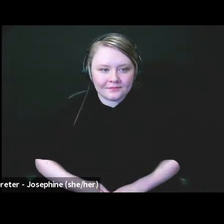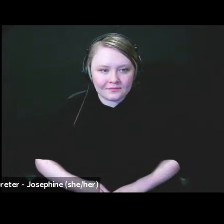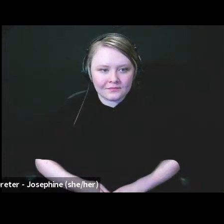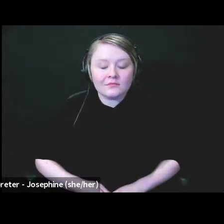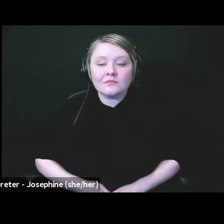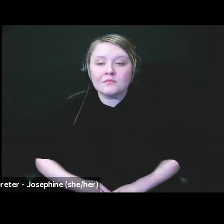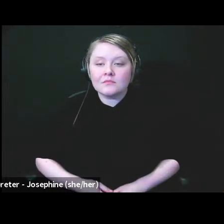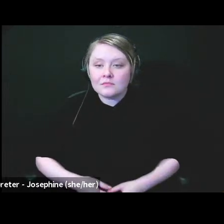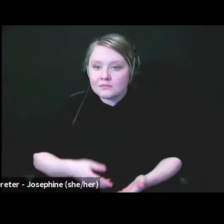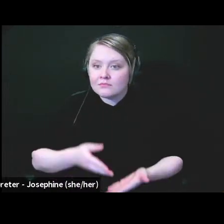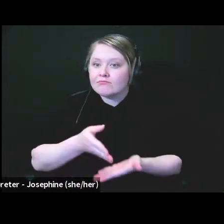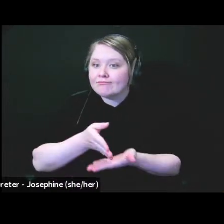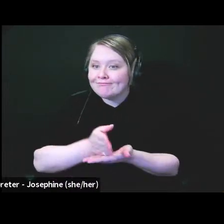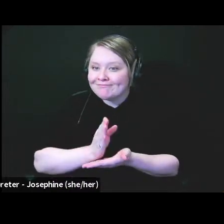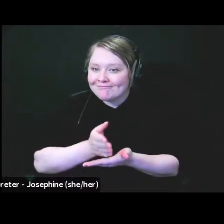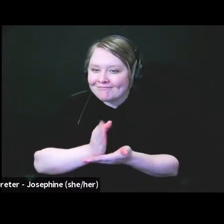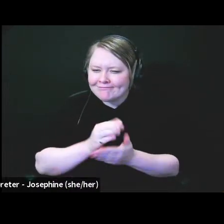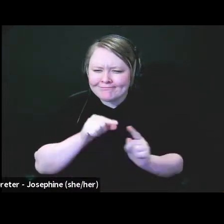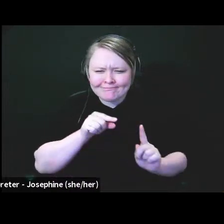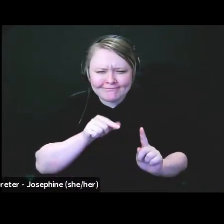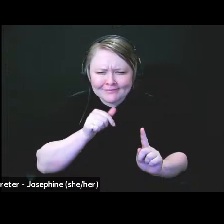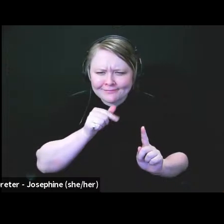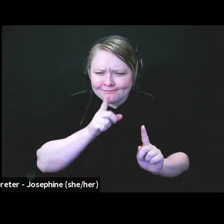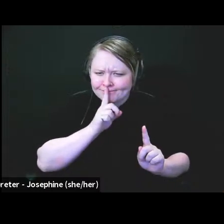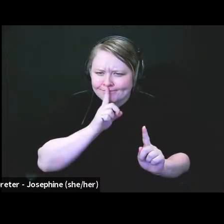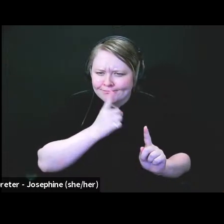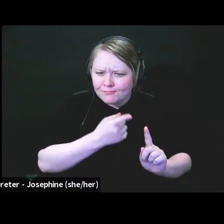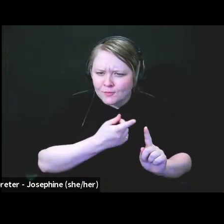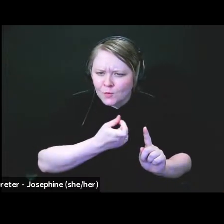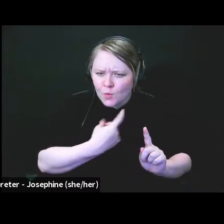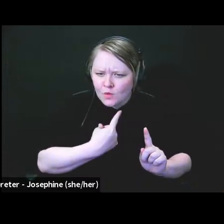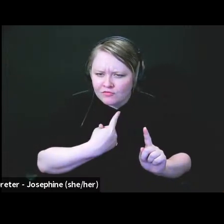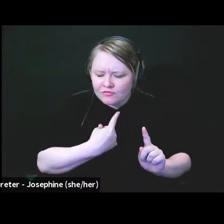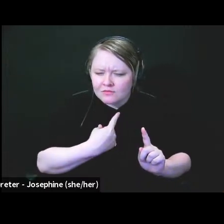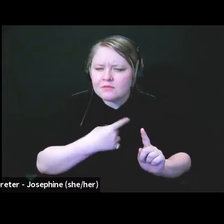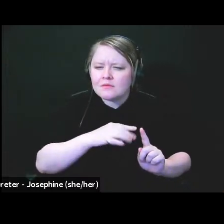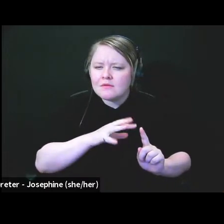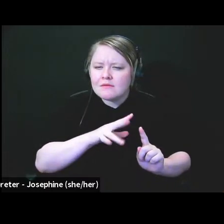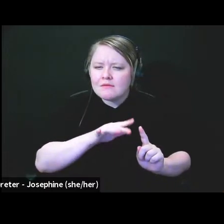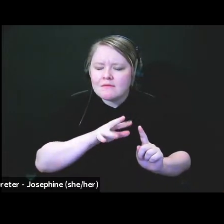All right, so this isn't a question, but I want to